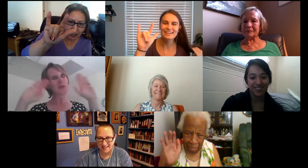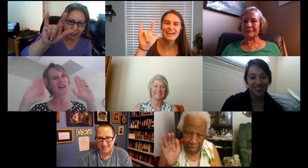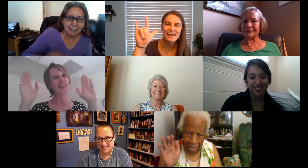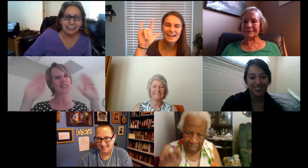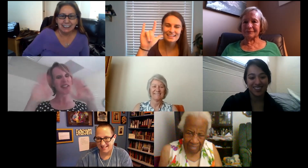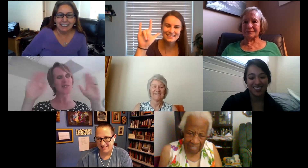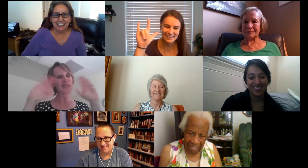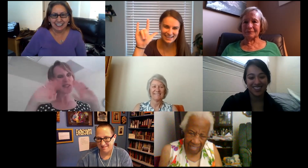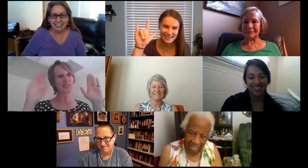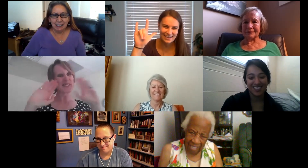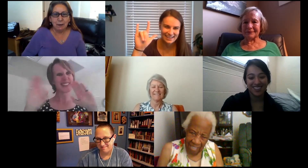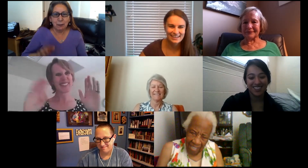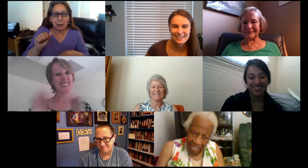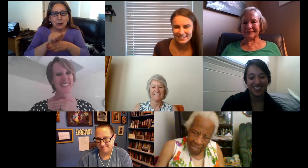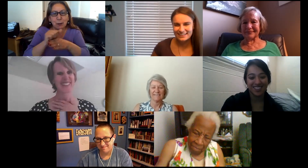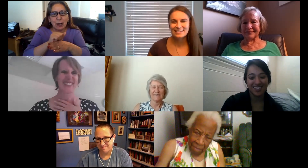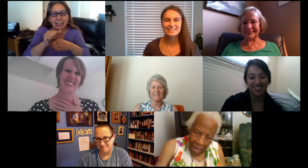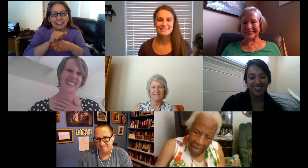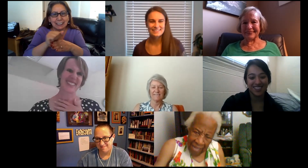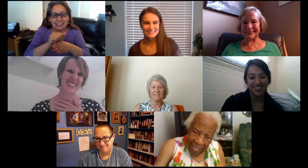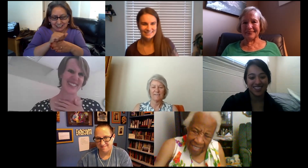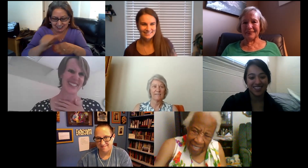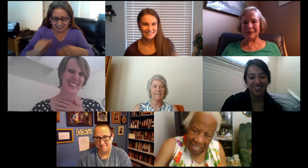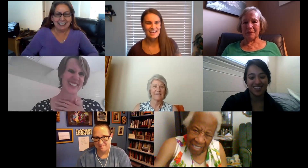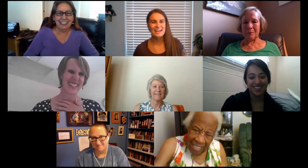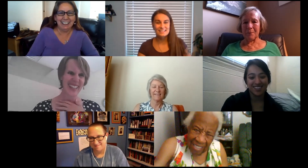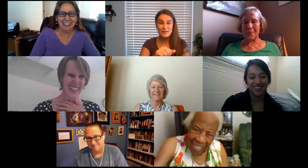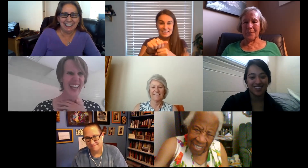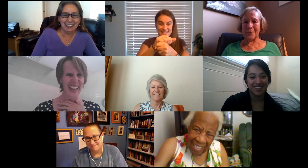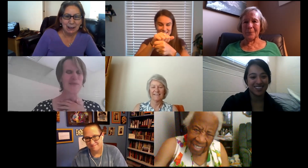Bye-bye. Yes. Remember, practice. Yes, practice.